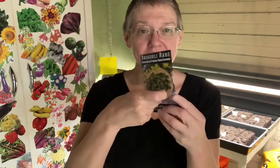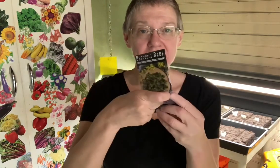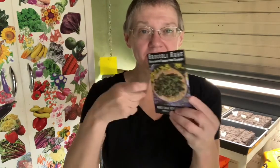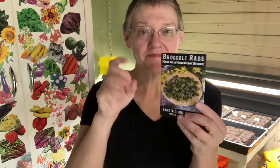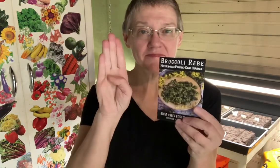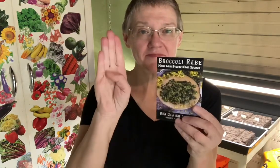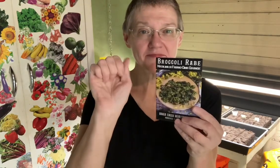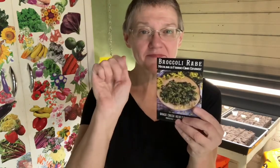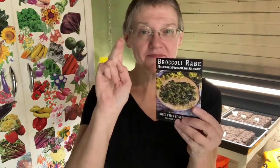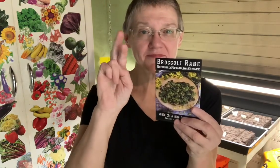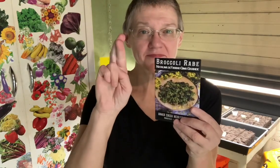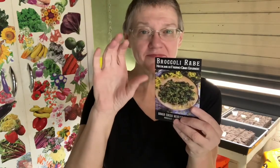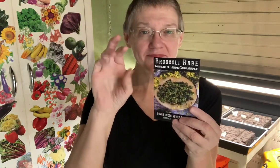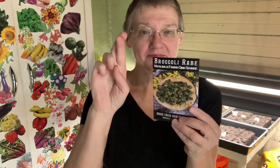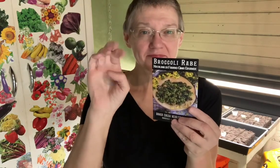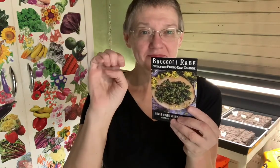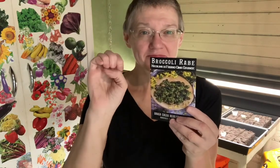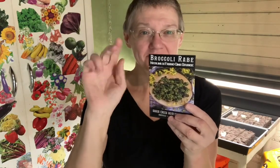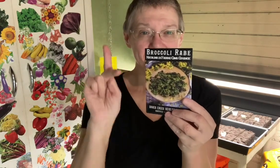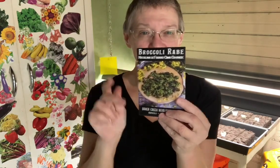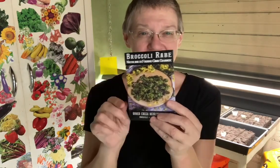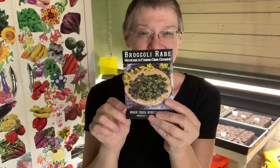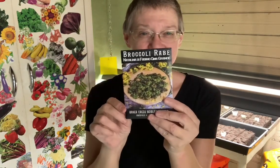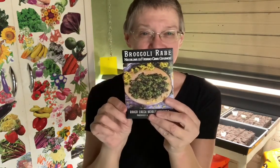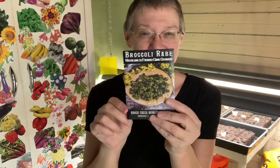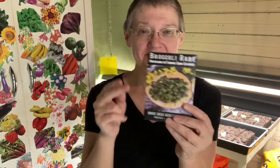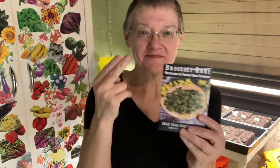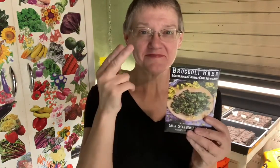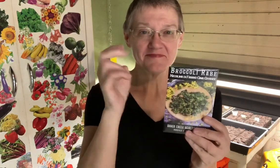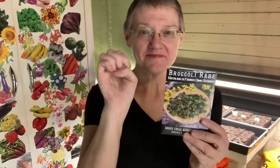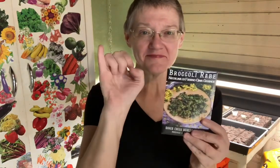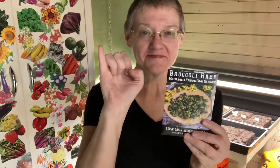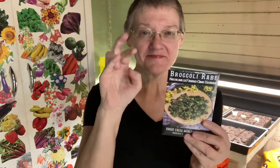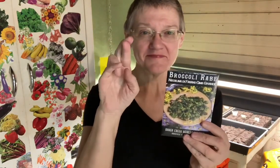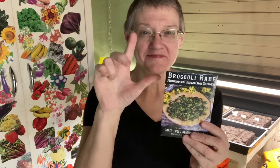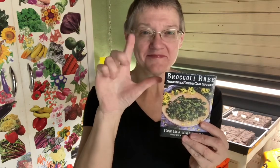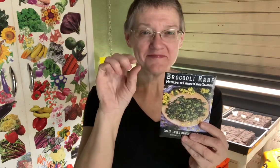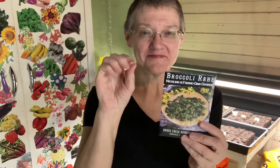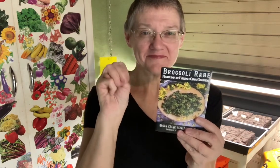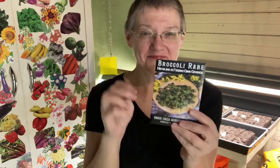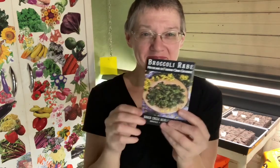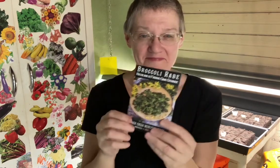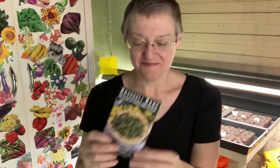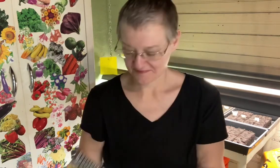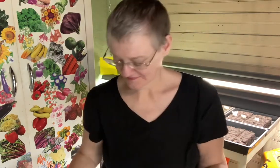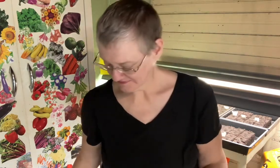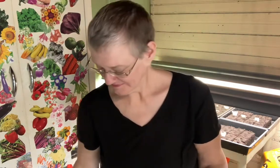The seeds are from Baker Creek. They are heirloom.